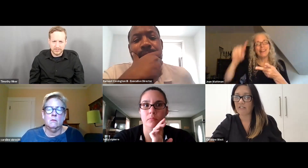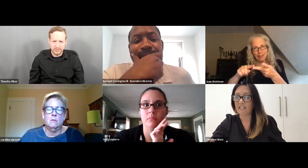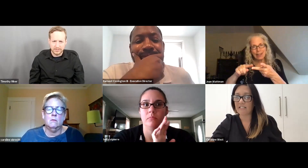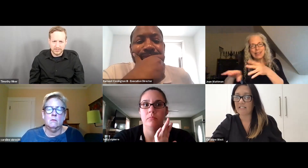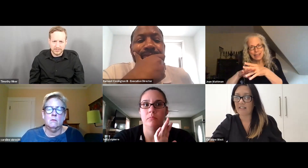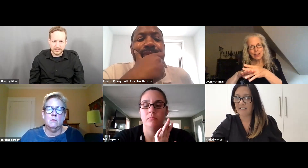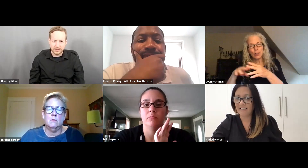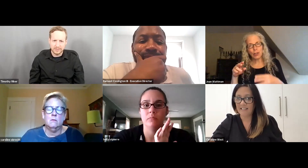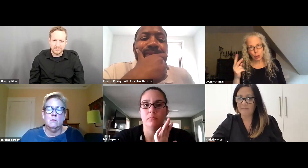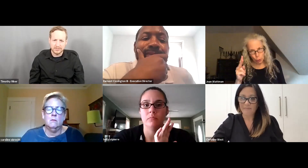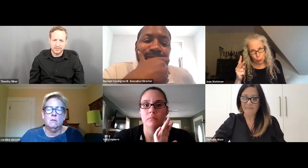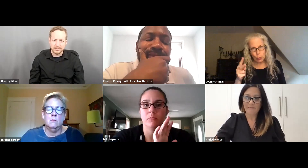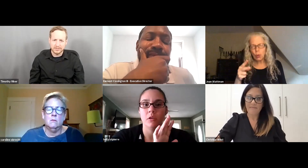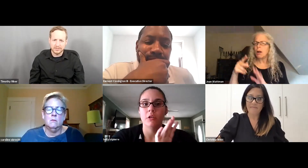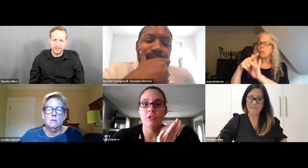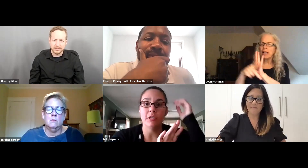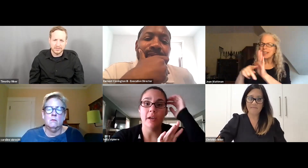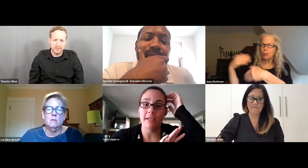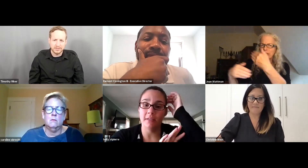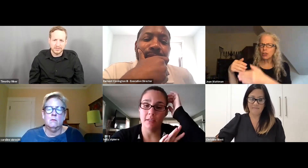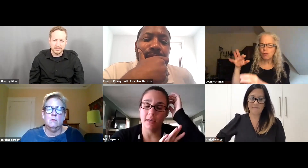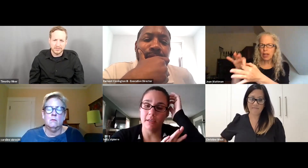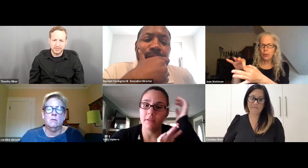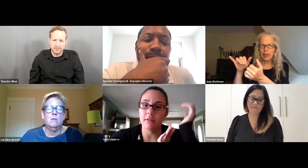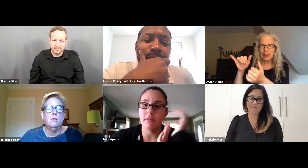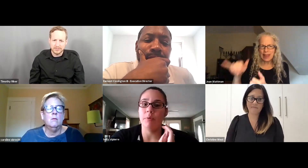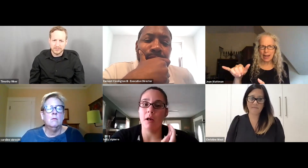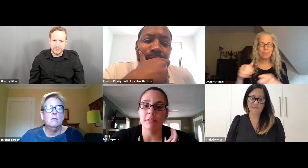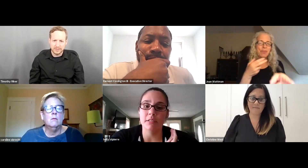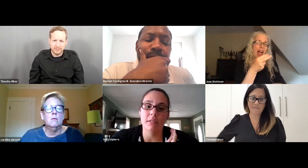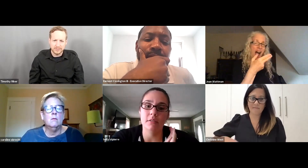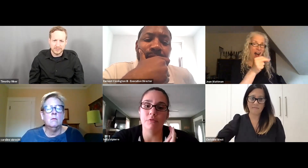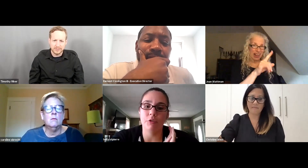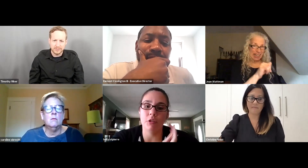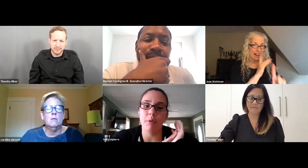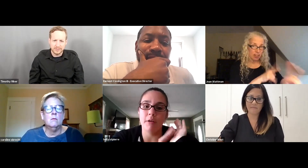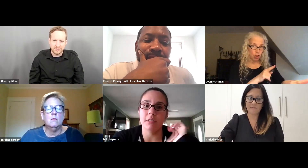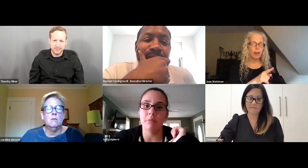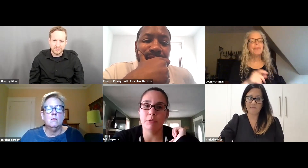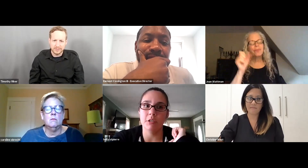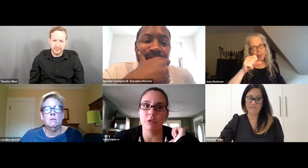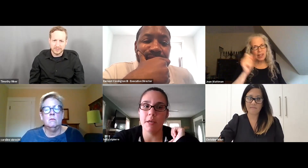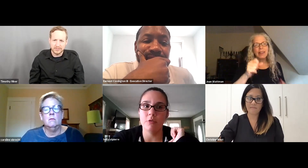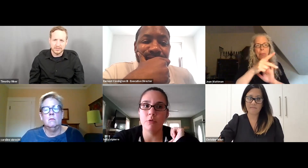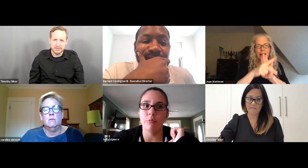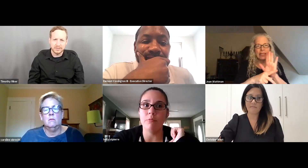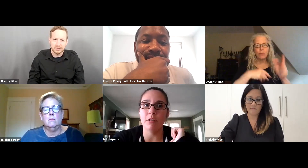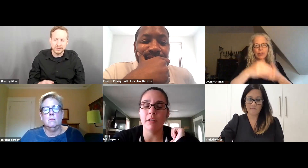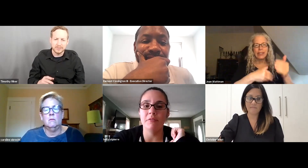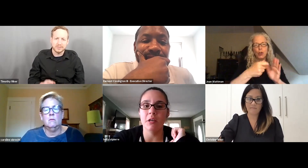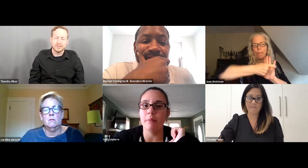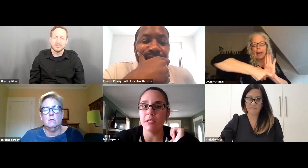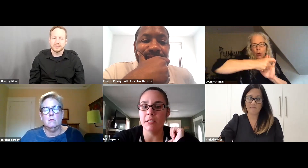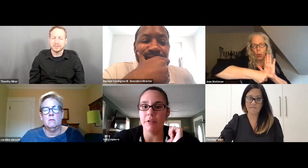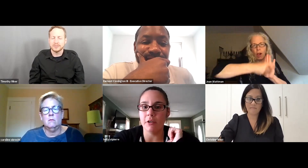are related to that. So yeah, I think that the policies for the policy and procedure manual, we will